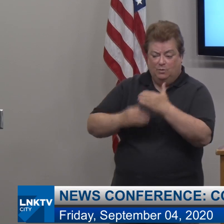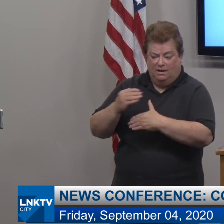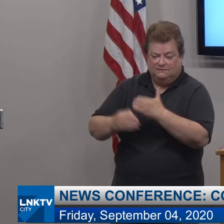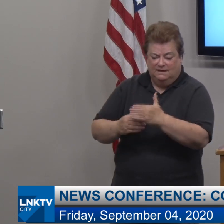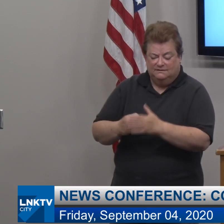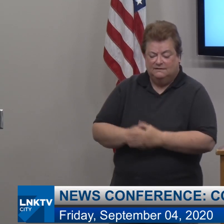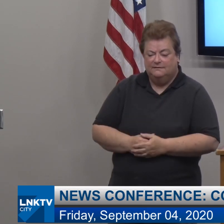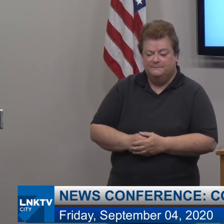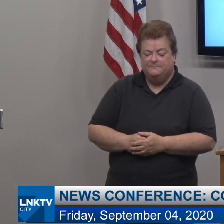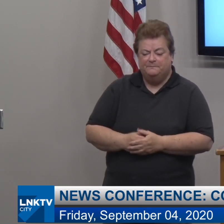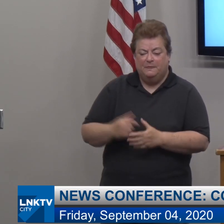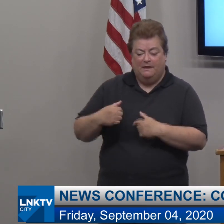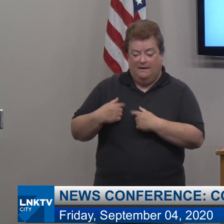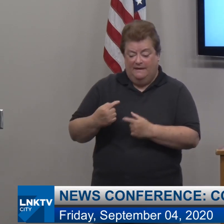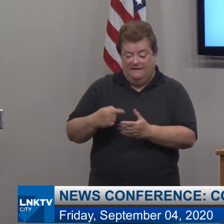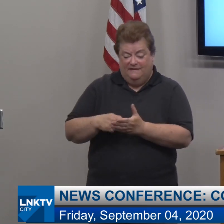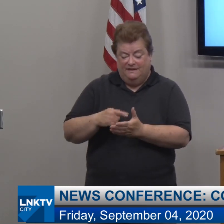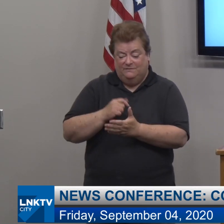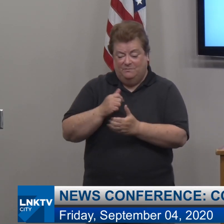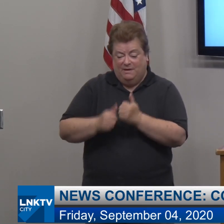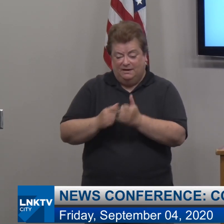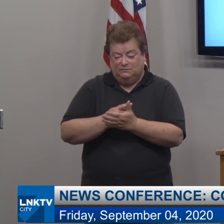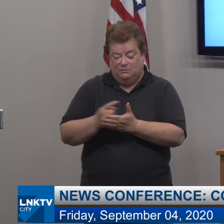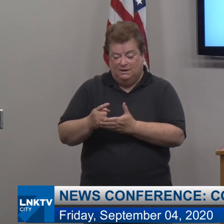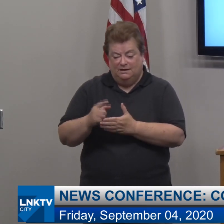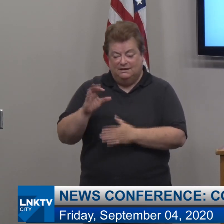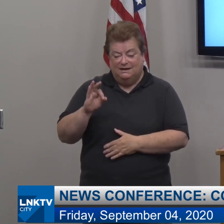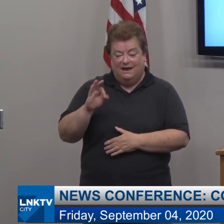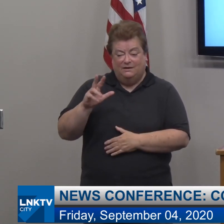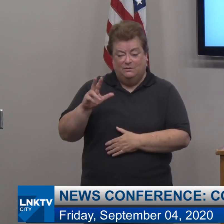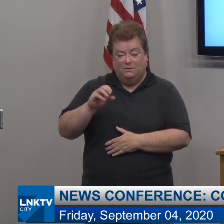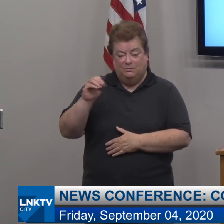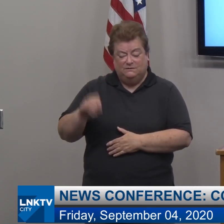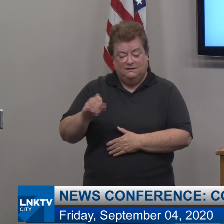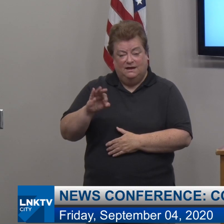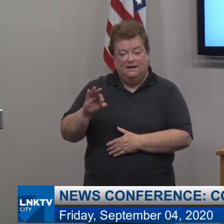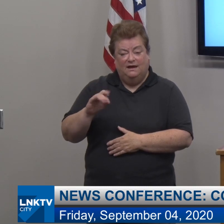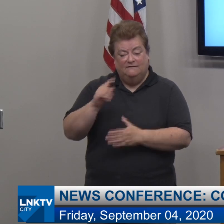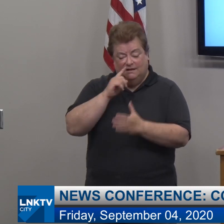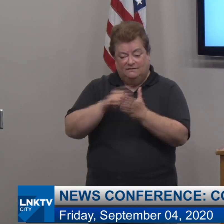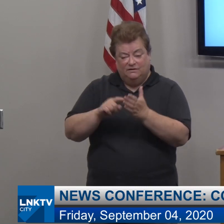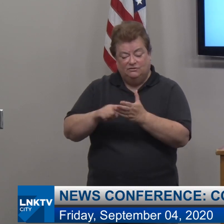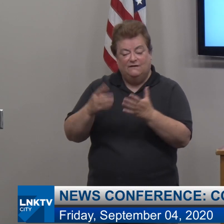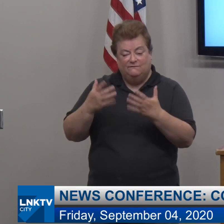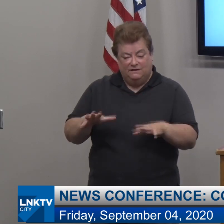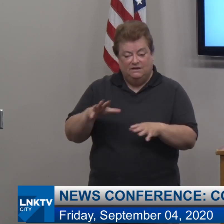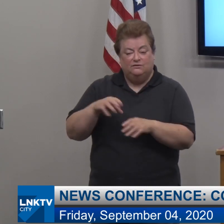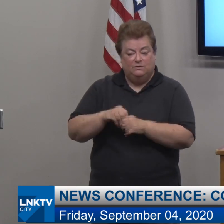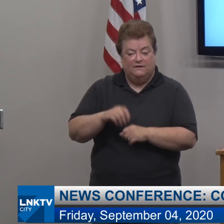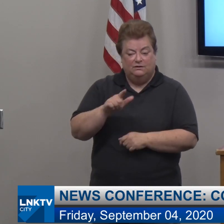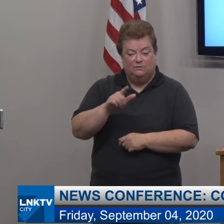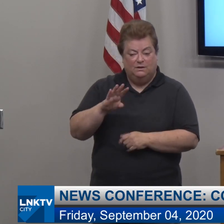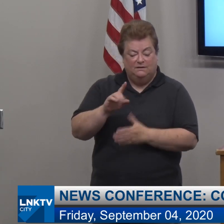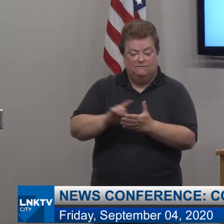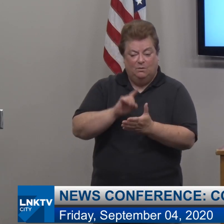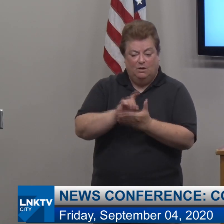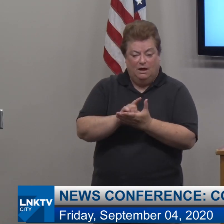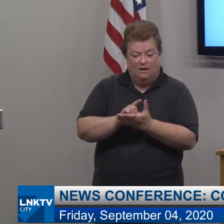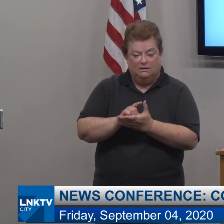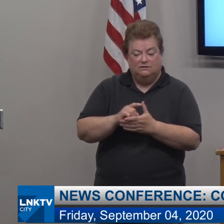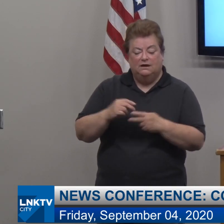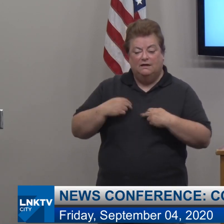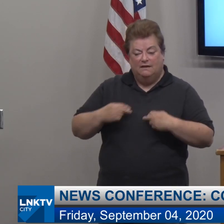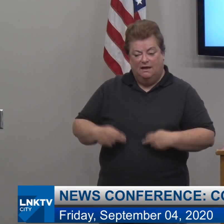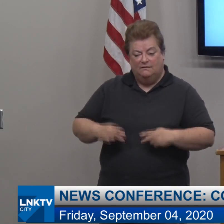This past week, ending August 29th, 93% of the investigations were completed within 24 hours of the health department receiving the